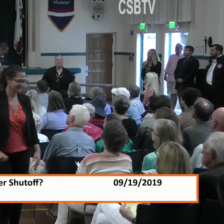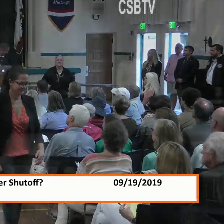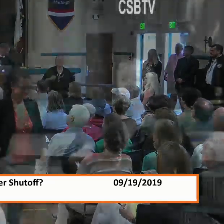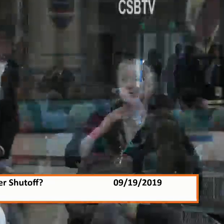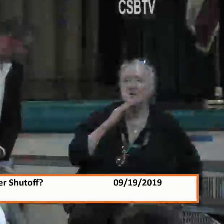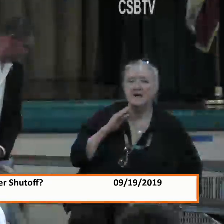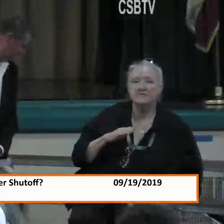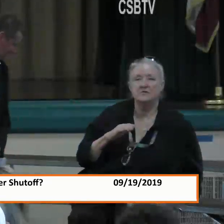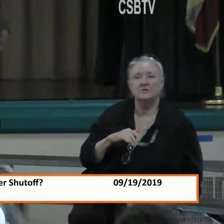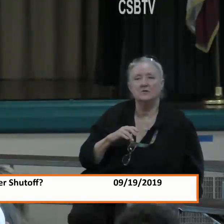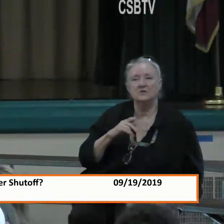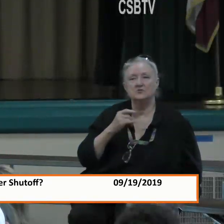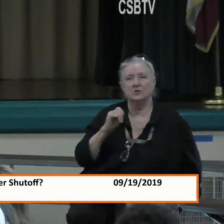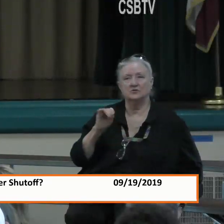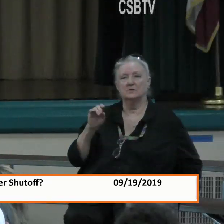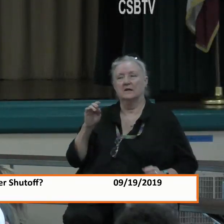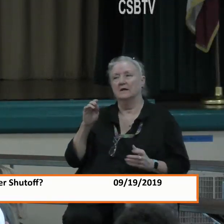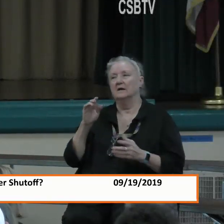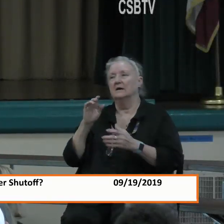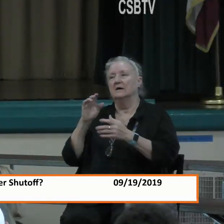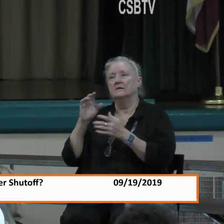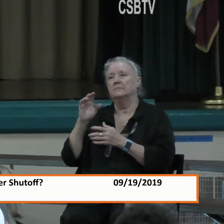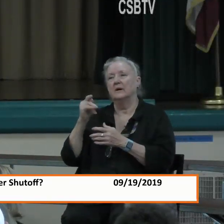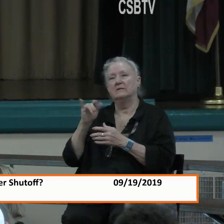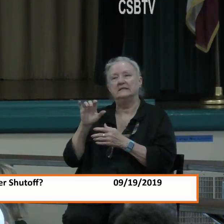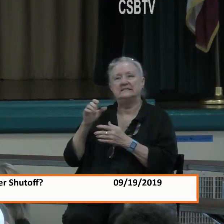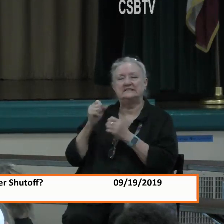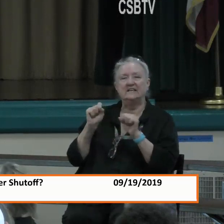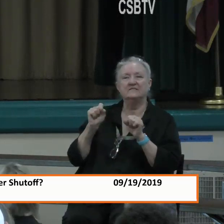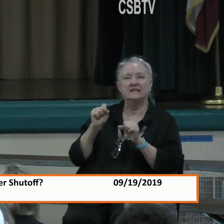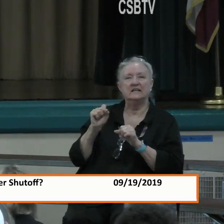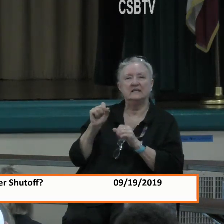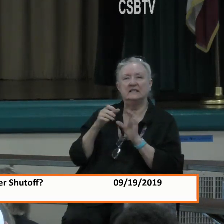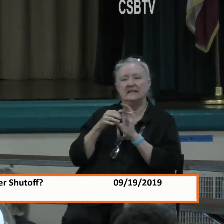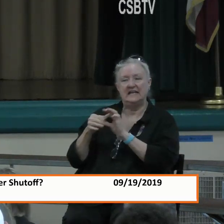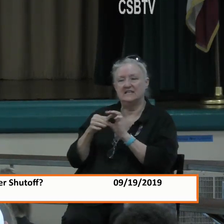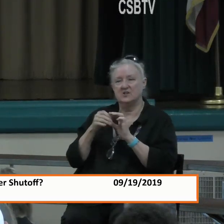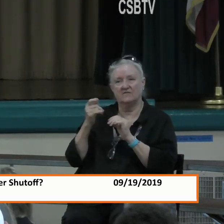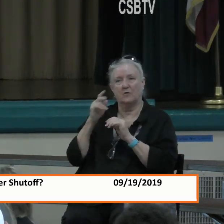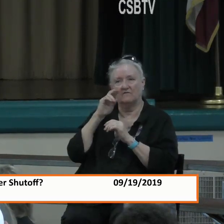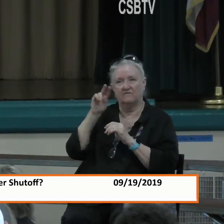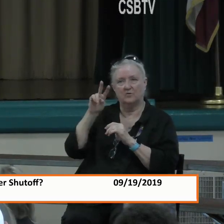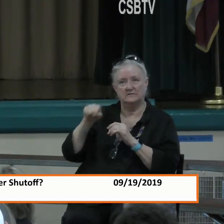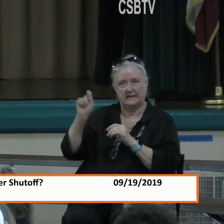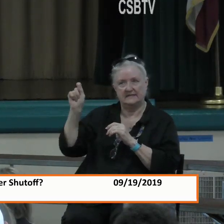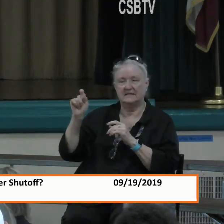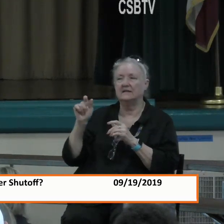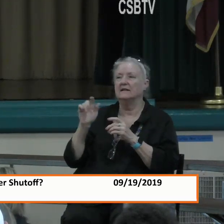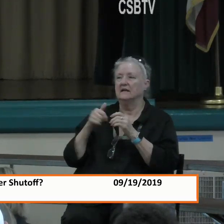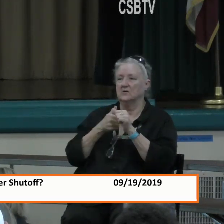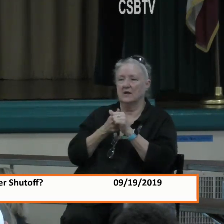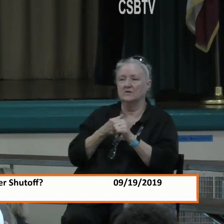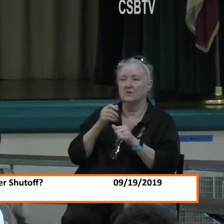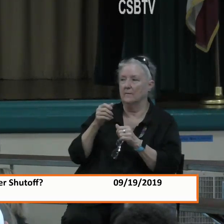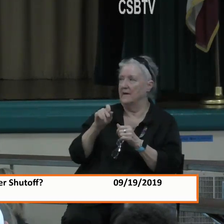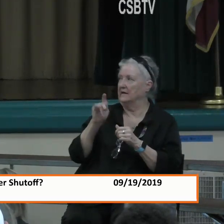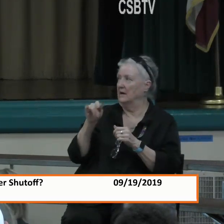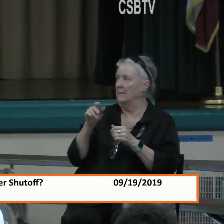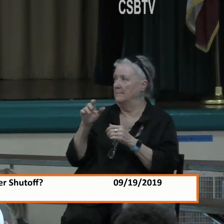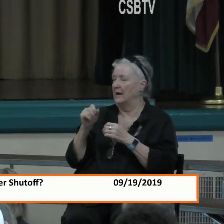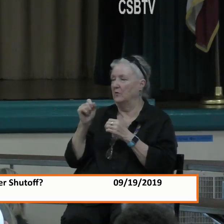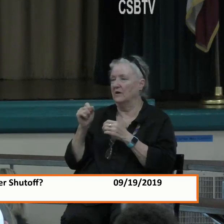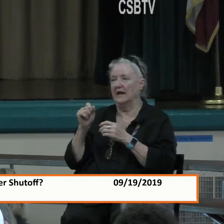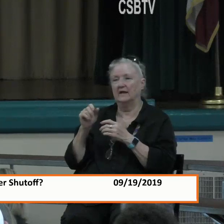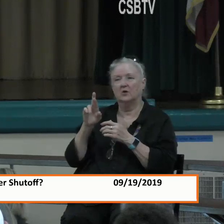Good afternoon. George Barella, Public Safety Liaison for Verizon. So in regards to backup power and redundancy,